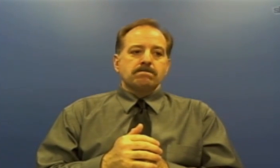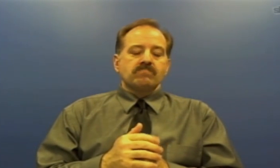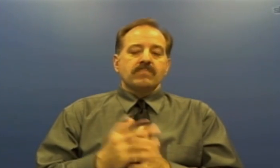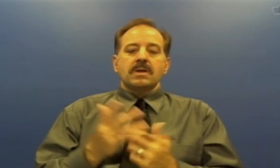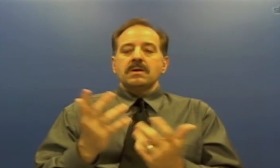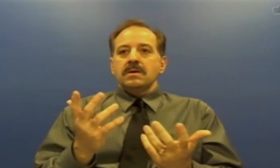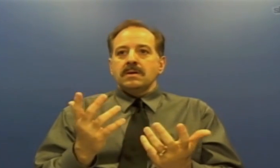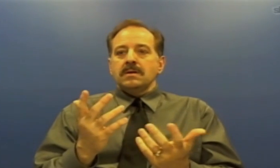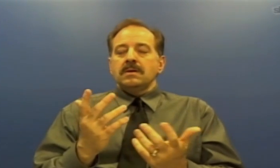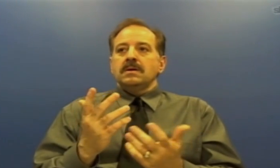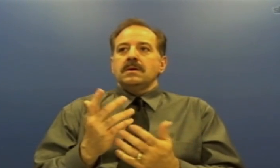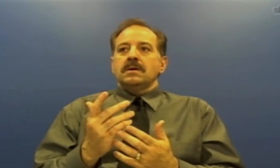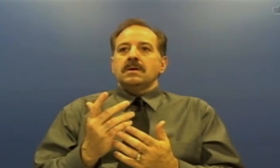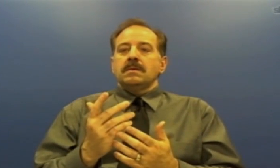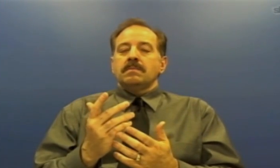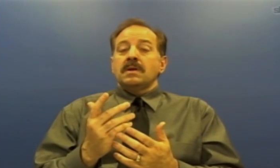how I've been working in VRI.